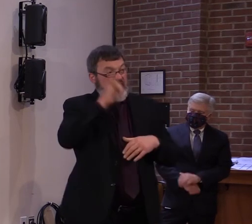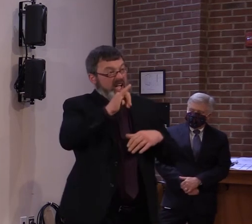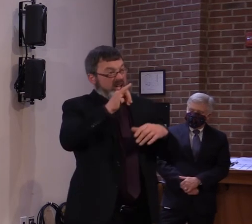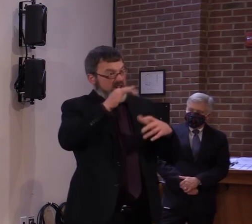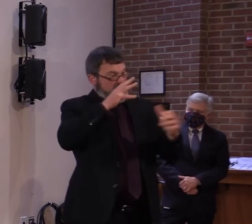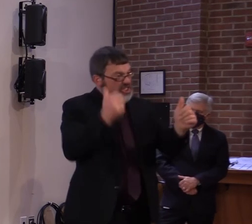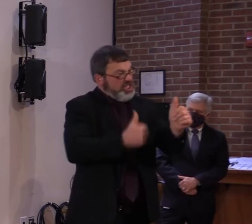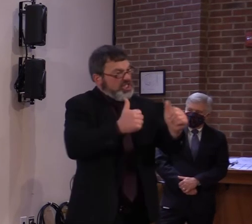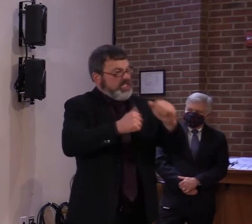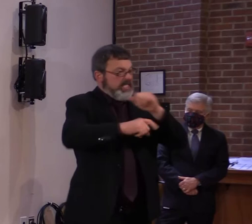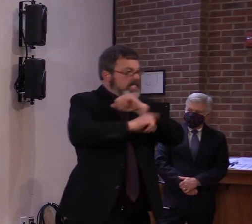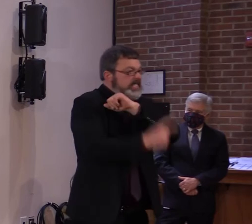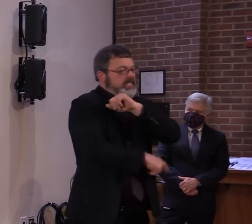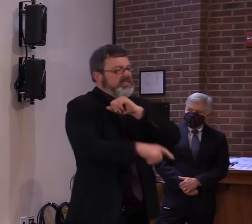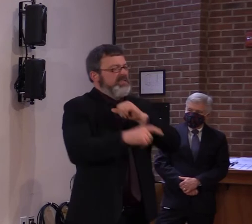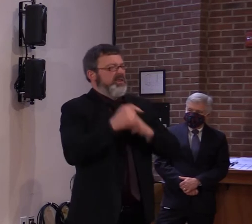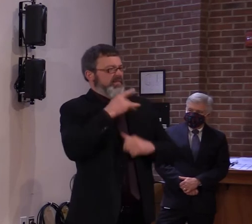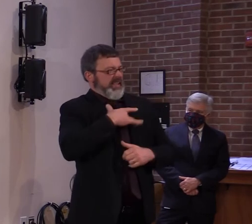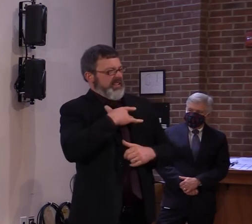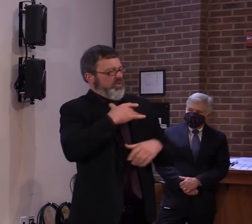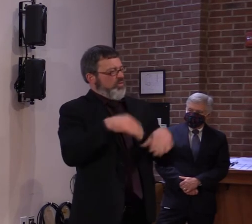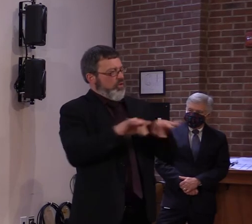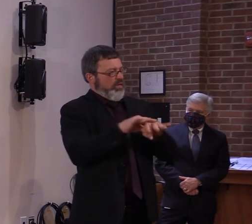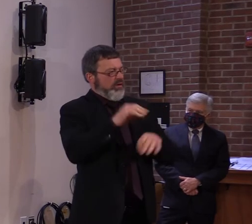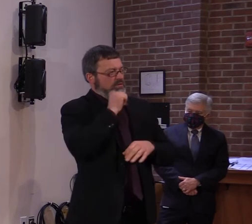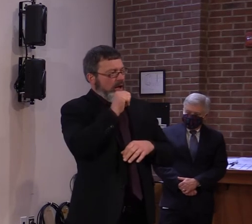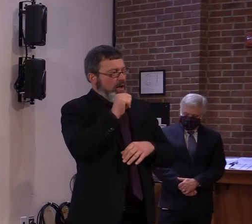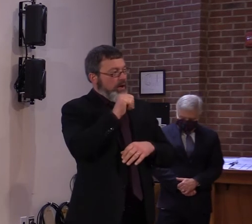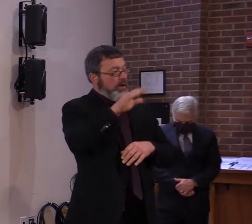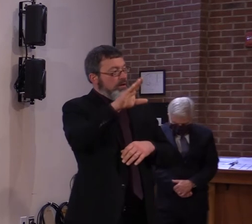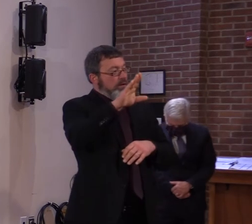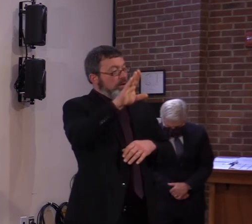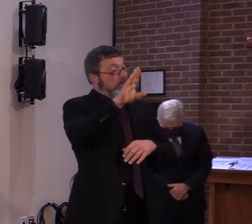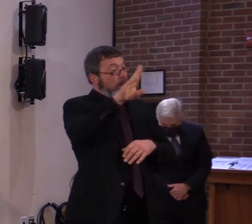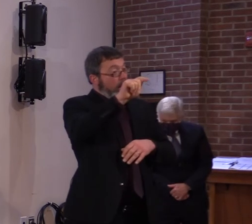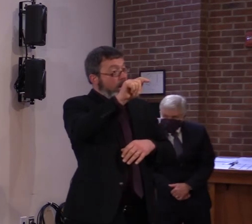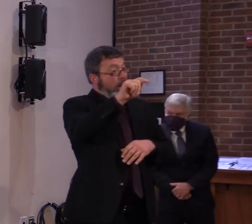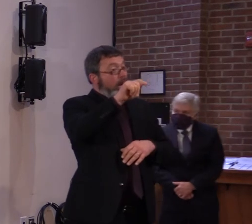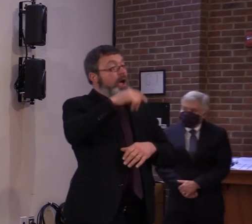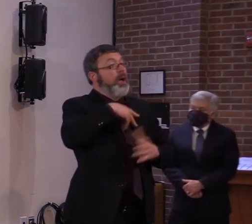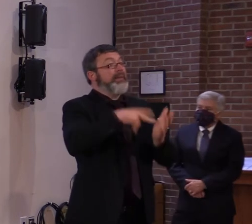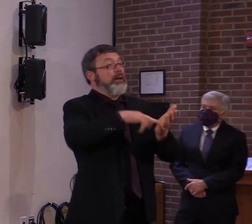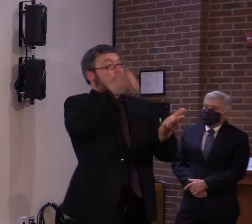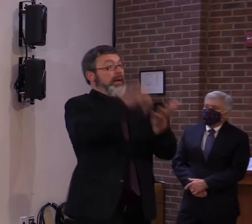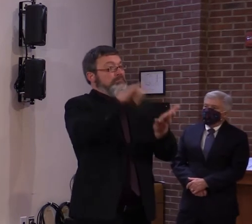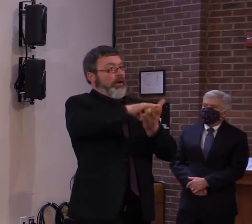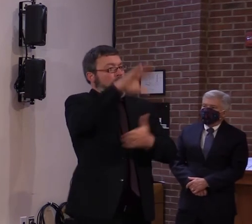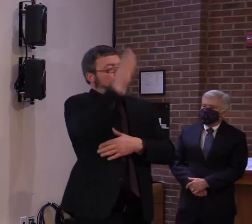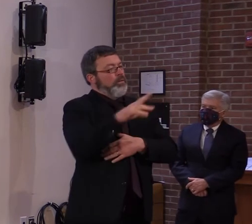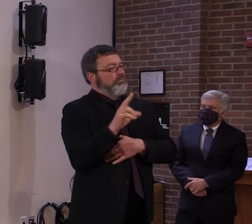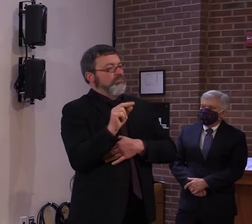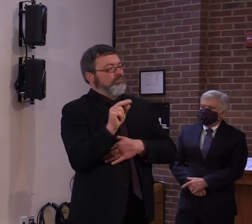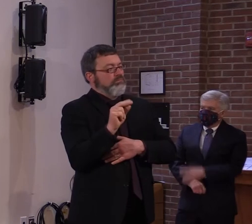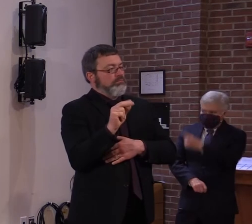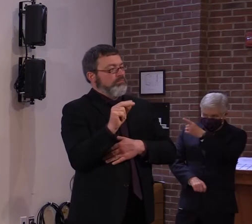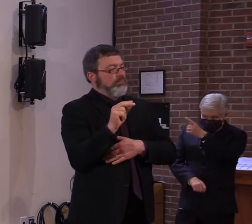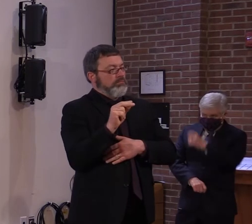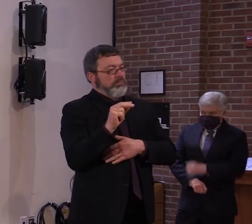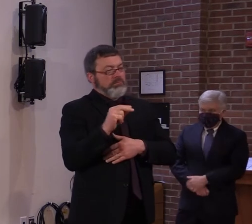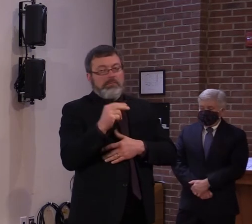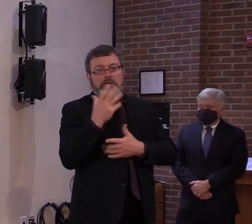It's still in, you know, it's still a possibility. We still have in the toolbox, but it's not something that we've utilized thus